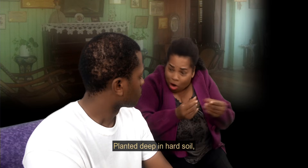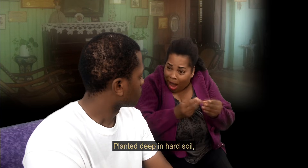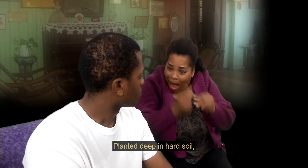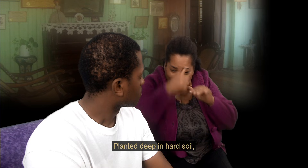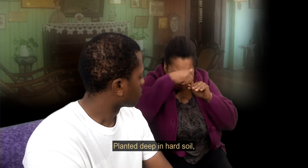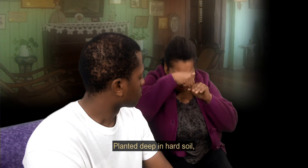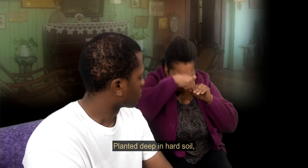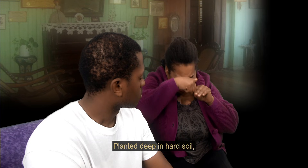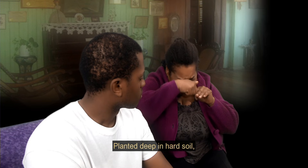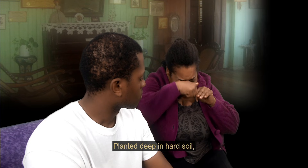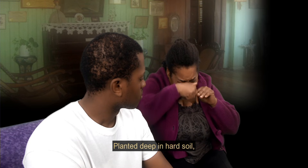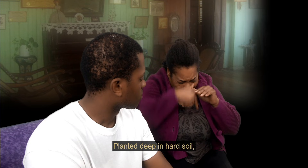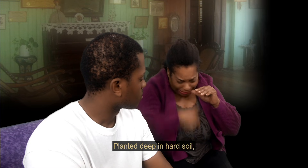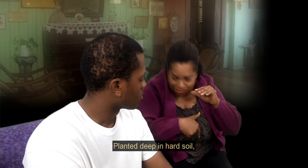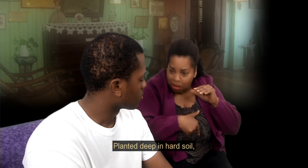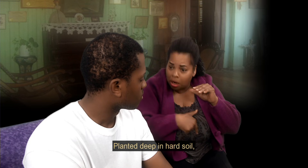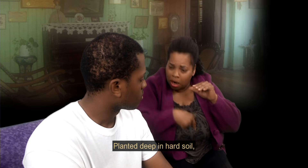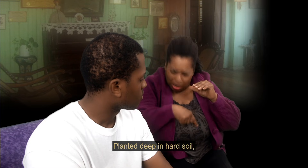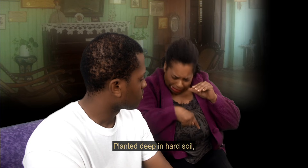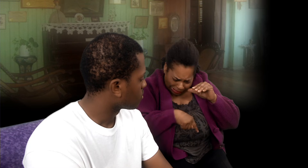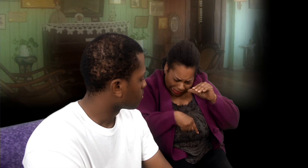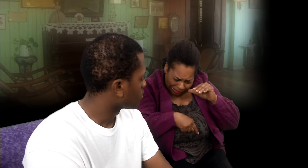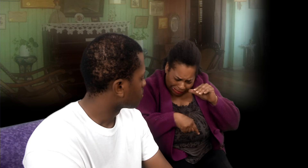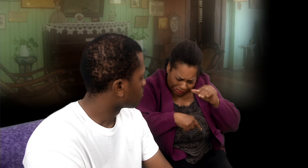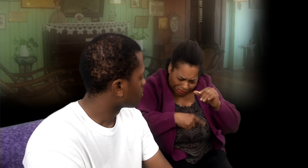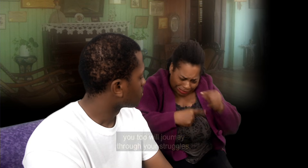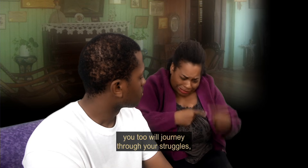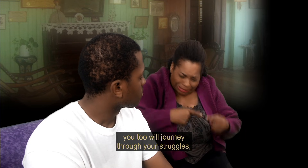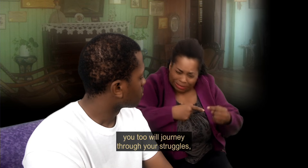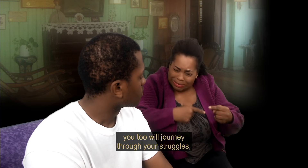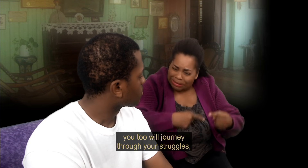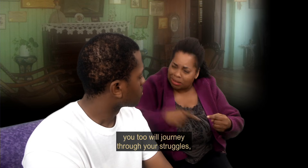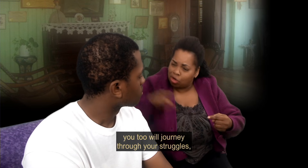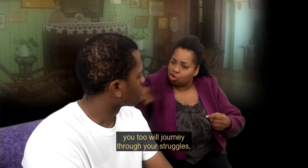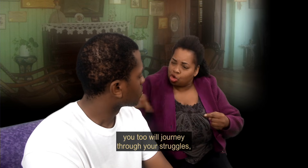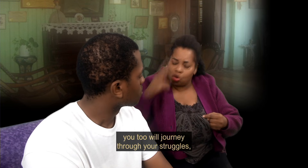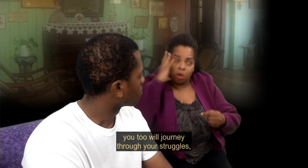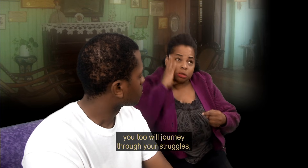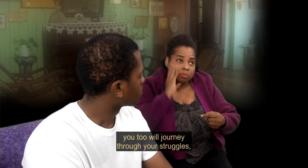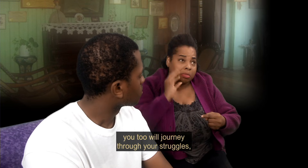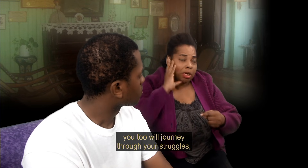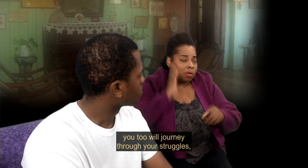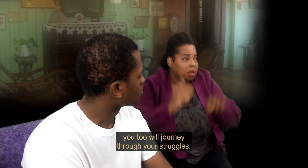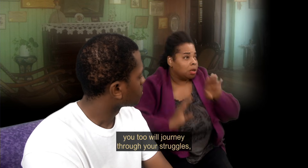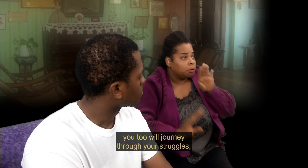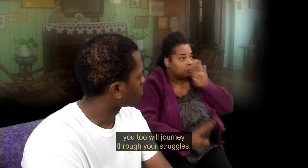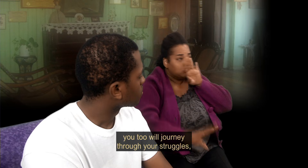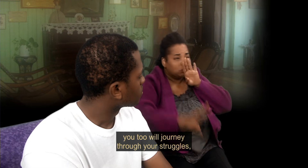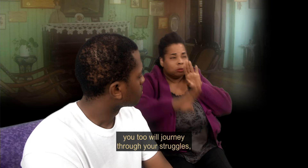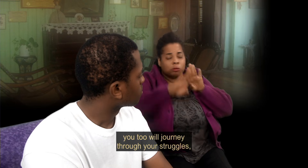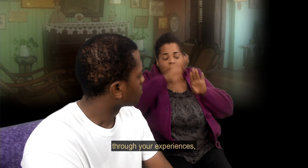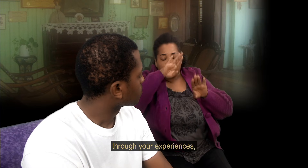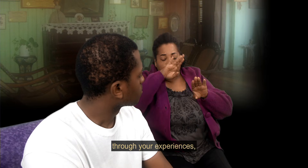Planted deep in hard soil, you too will journey through your struggles, through